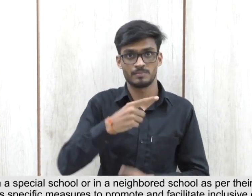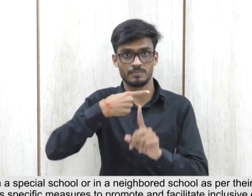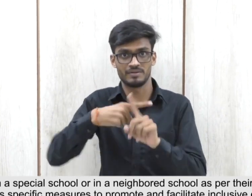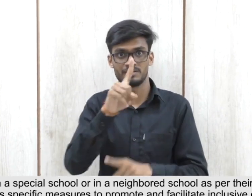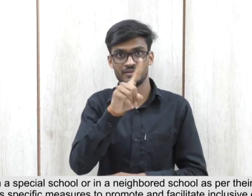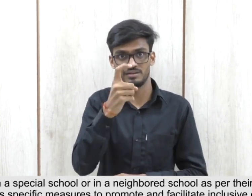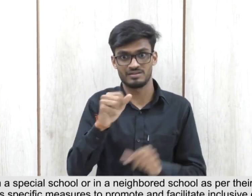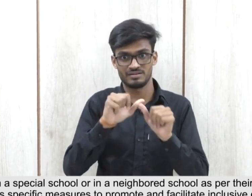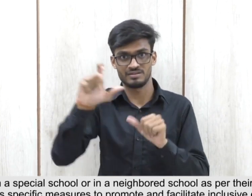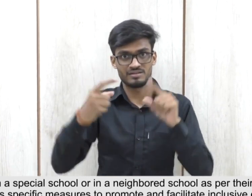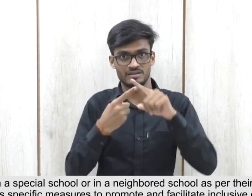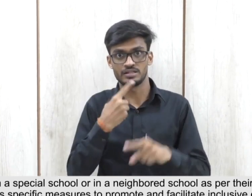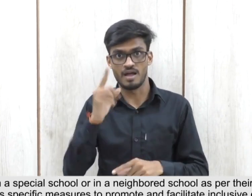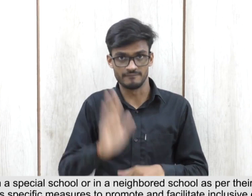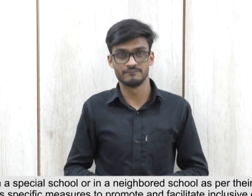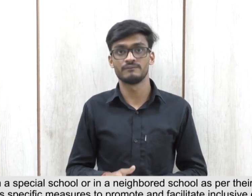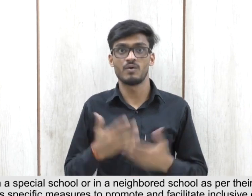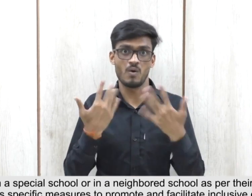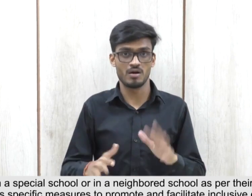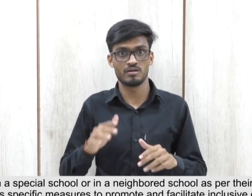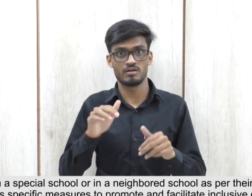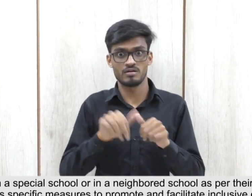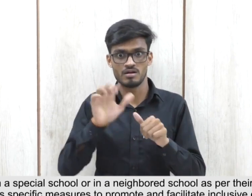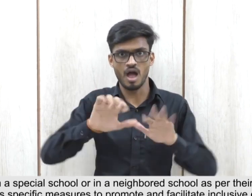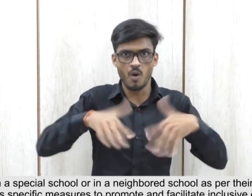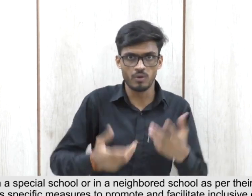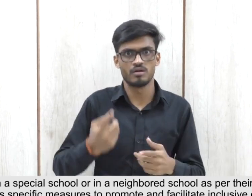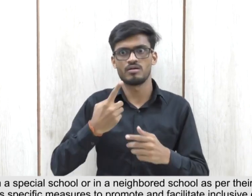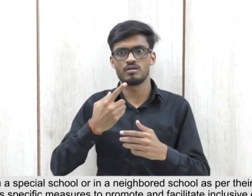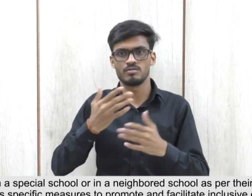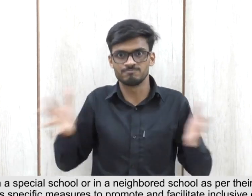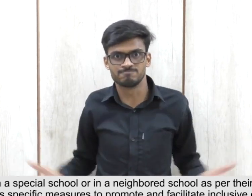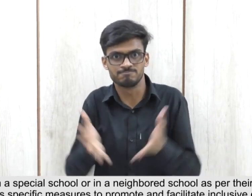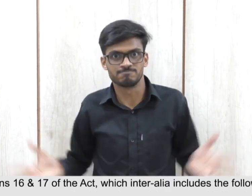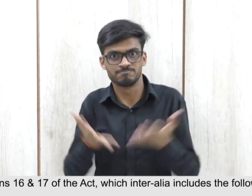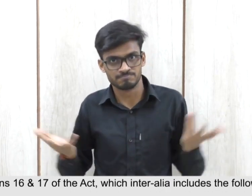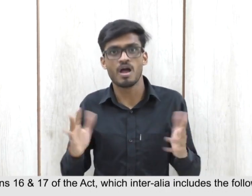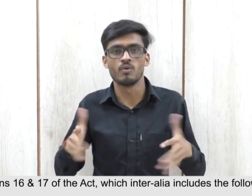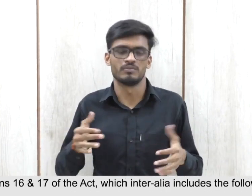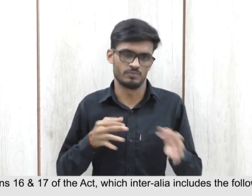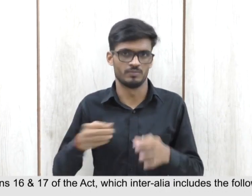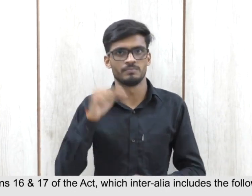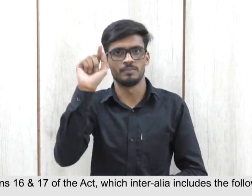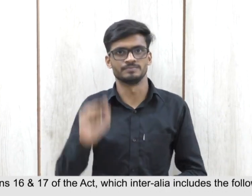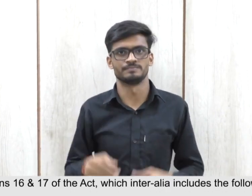Act further elaborates specific measures to promote and facilitate inclusive education under Section 16 and 17 of the